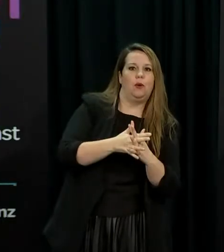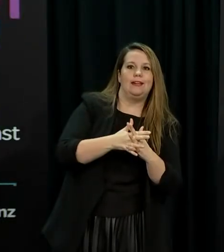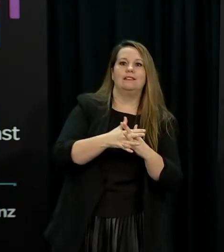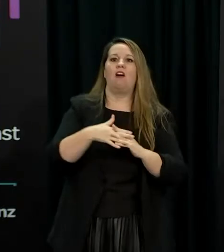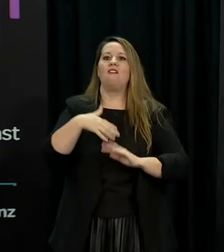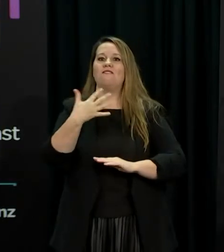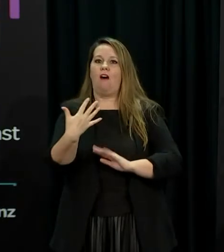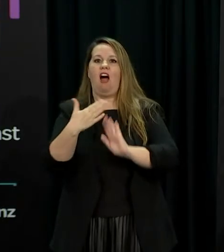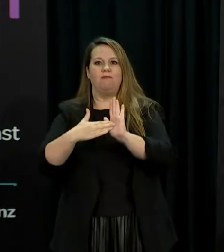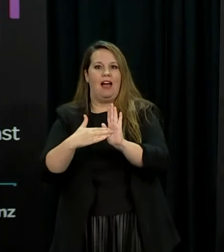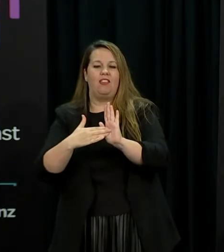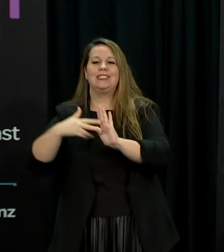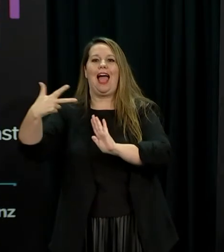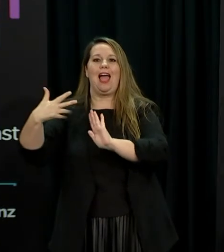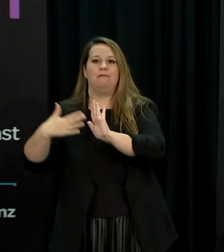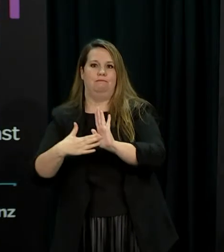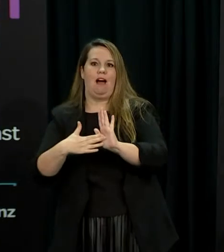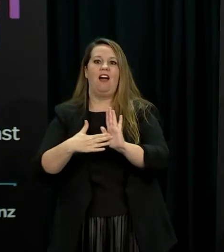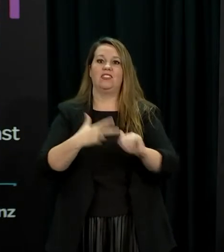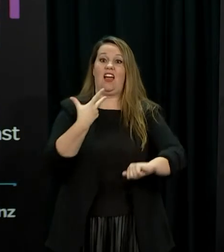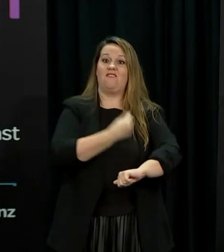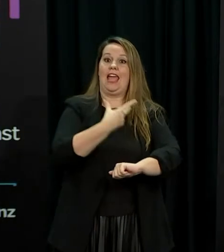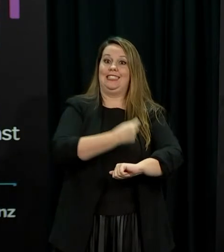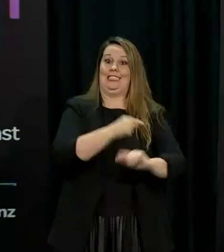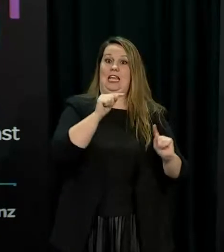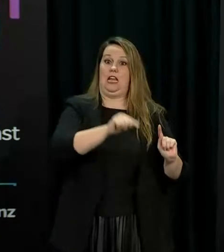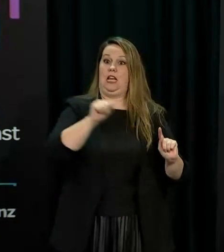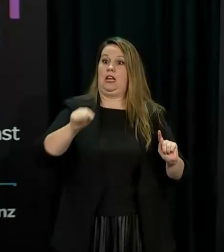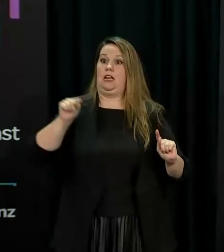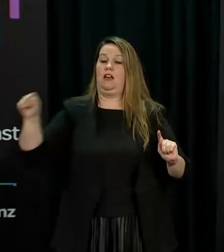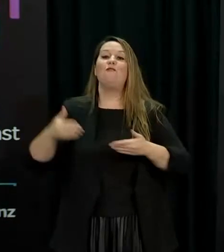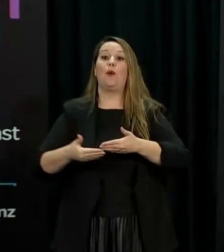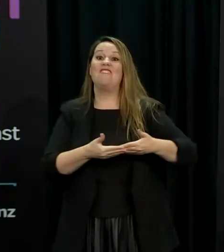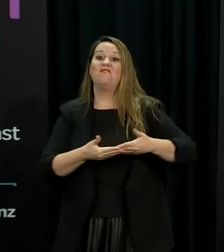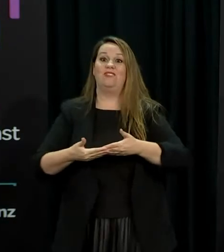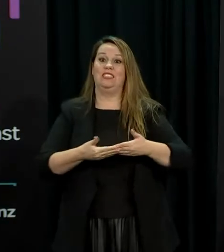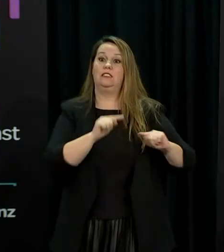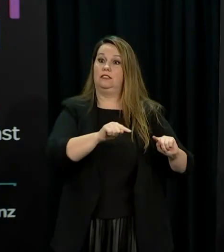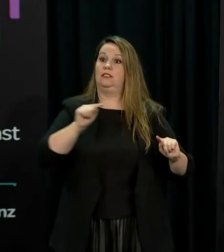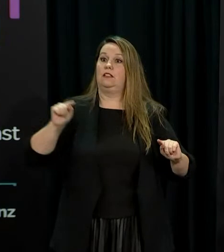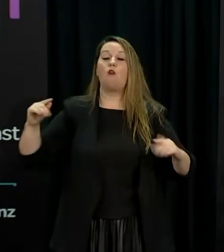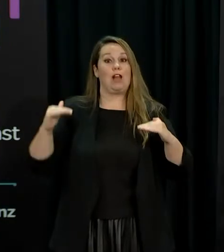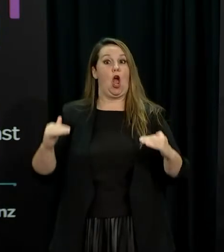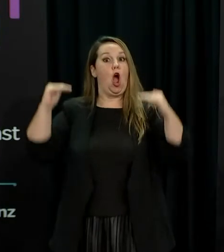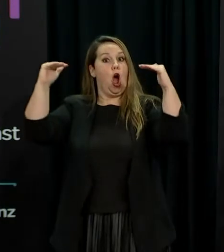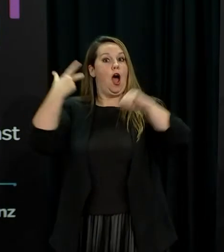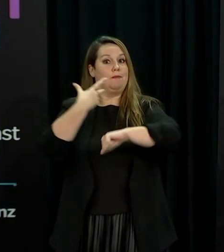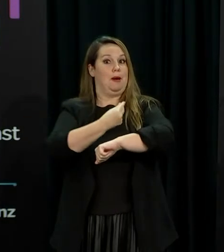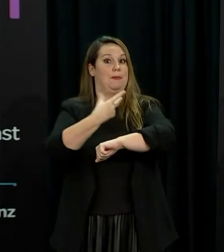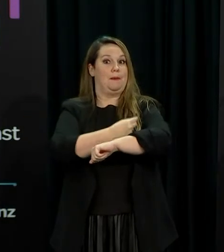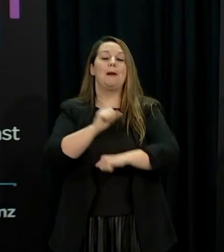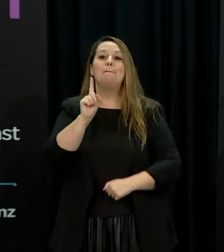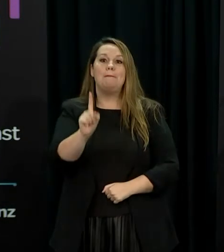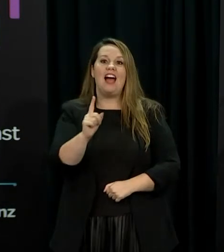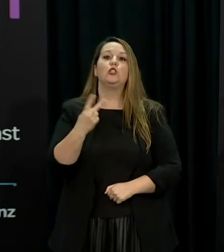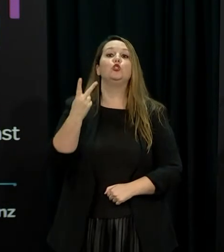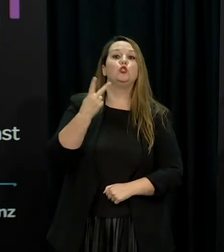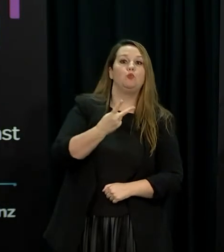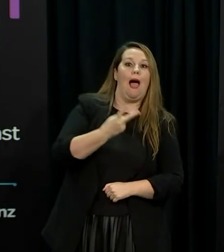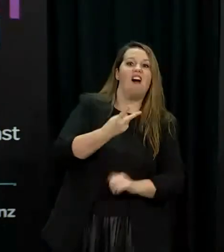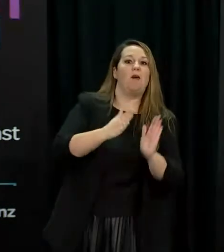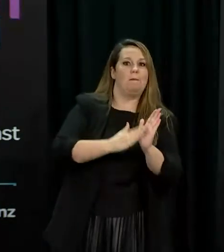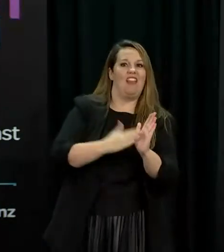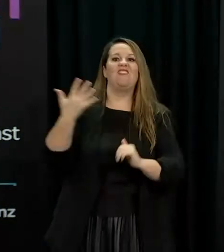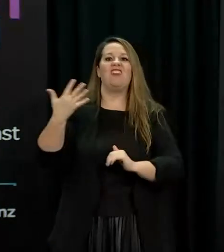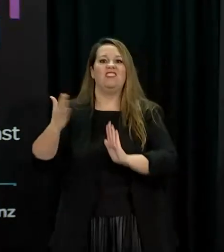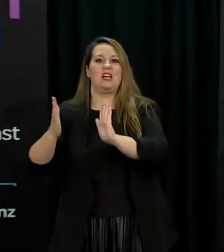8 months are all high, over 90% in all ethnic groups. We just see this drop off at the 12 and